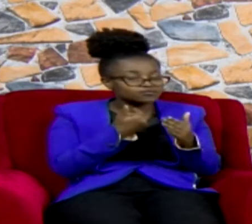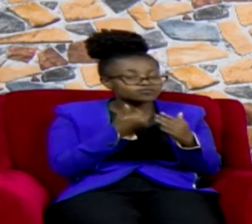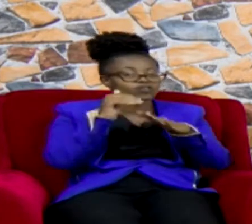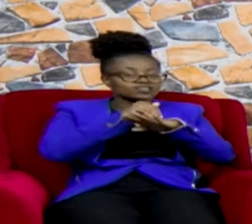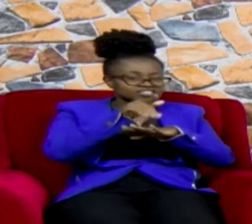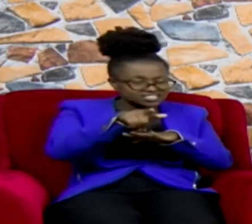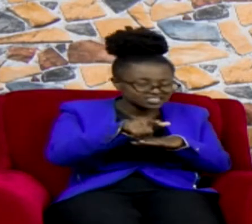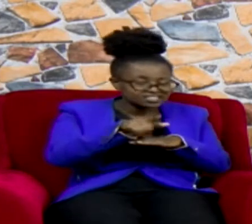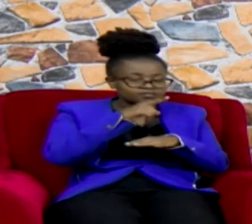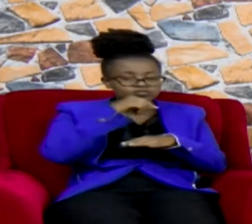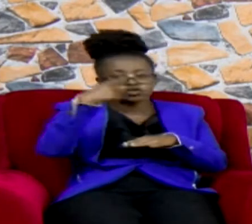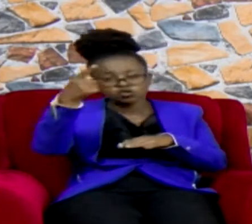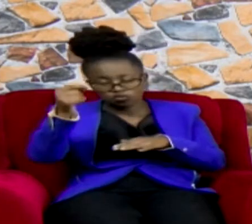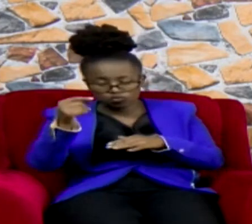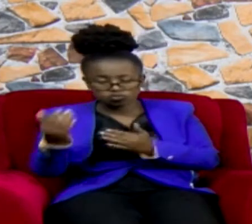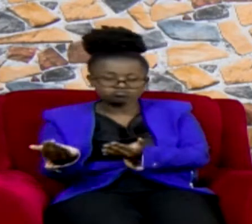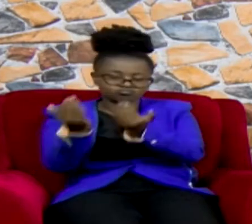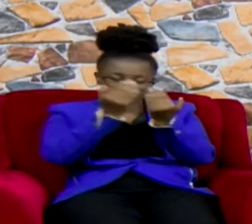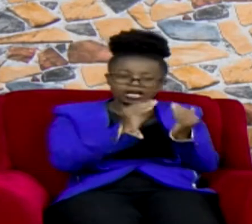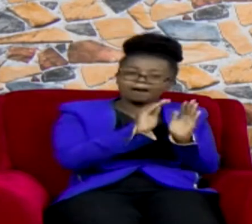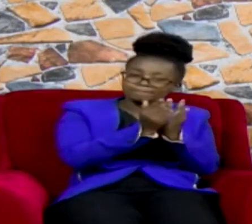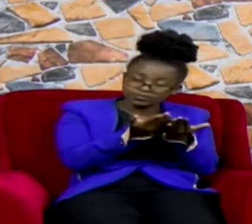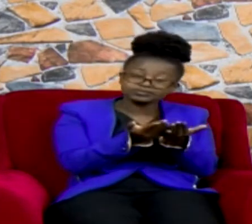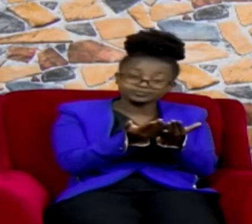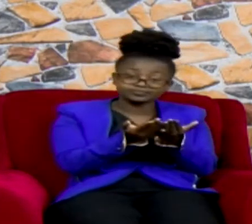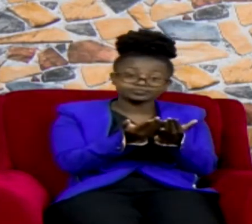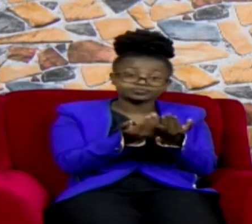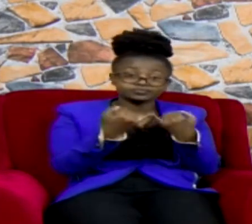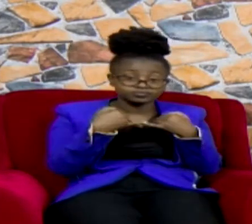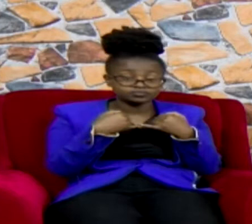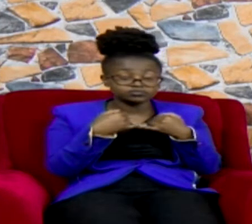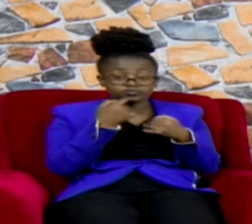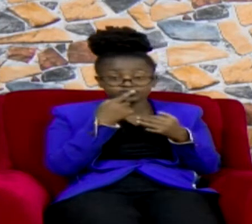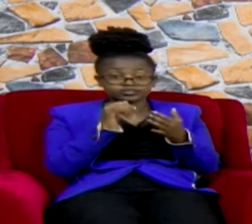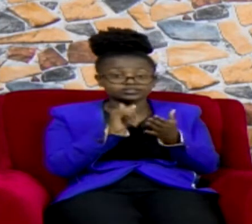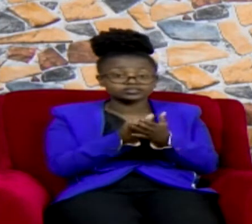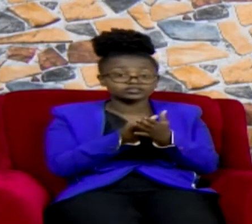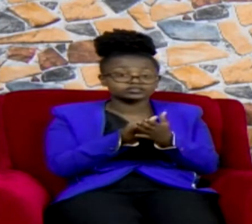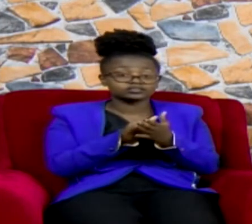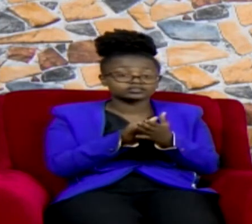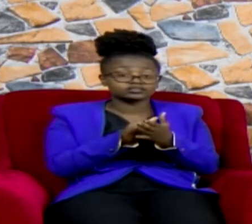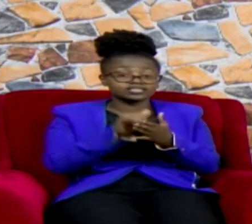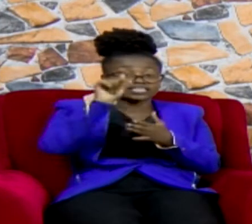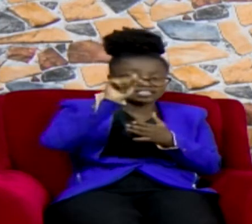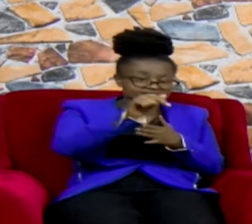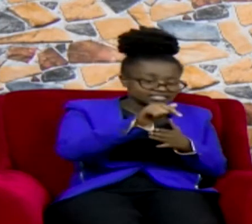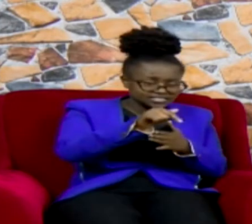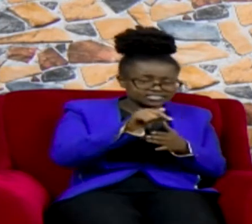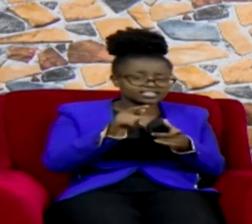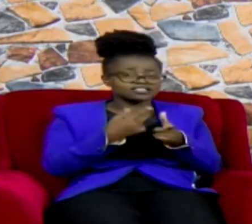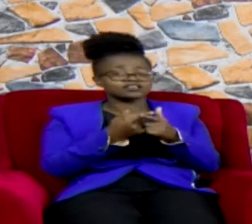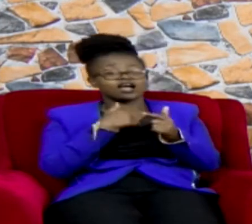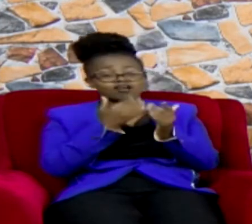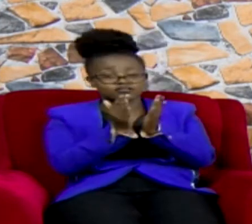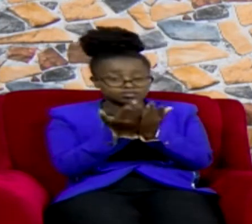before now I can start saying, go bring me a book, Yes. right? Because I think you touched on that is already a doing, Yes. then there is the